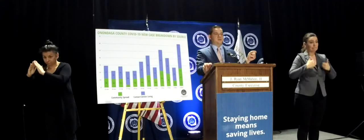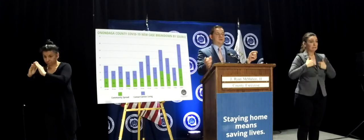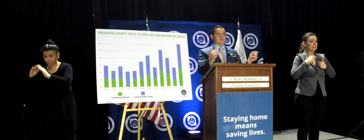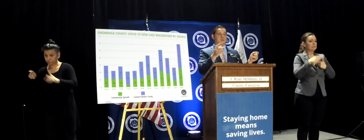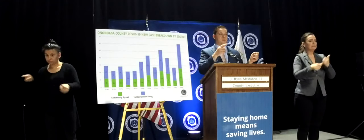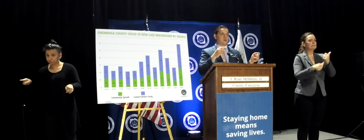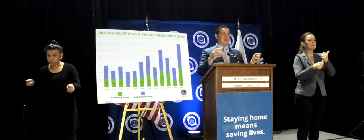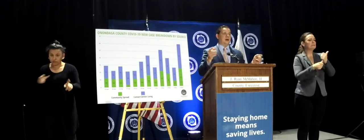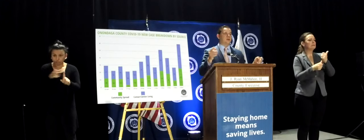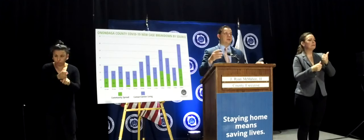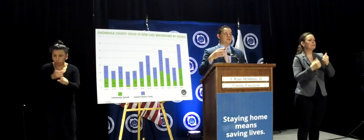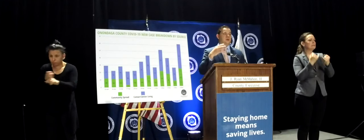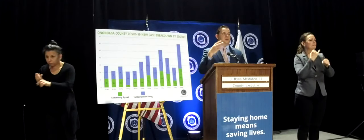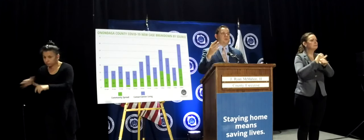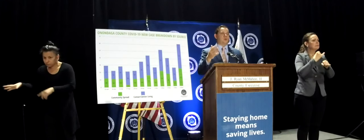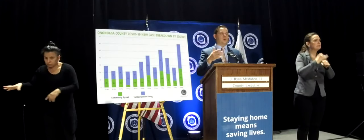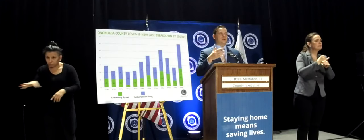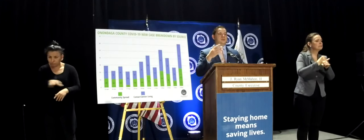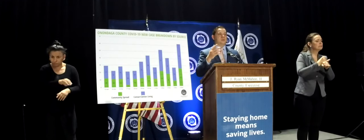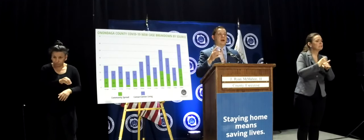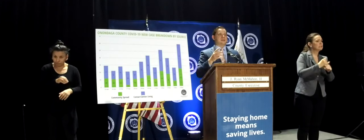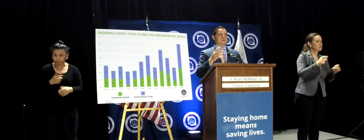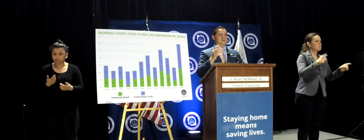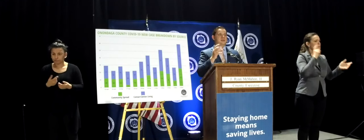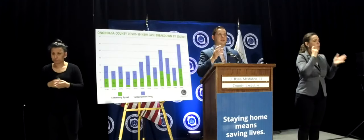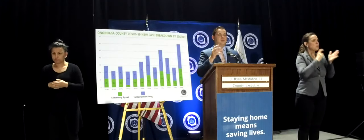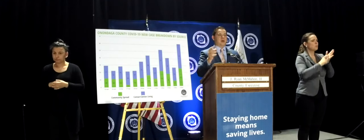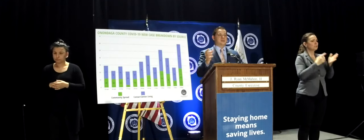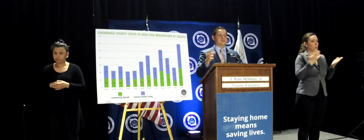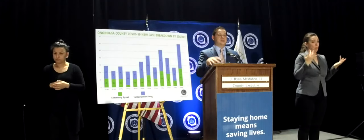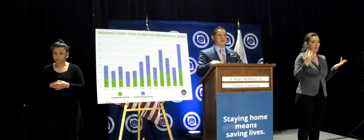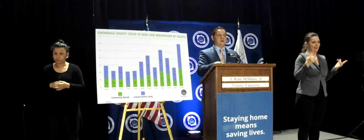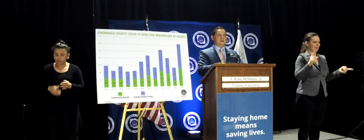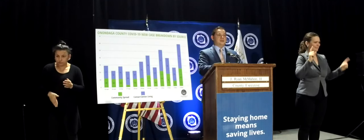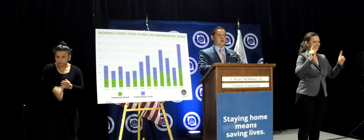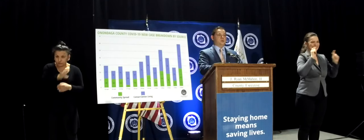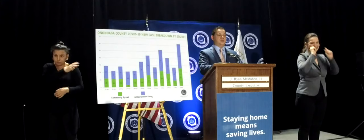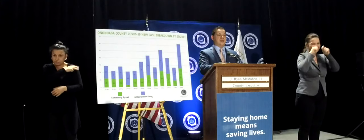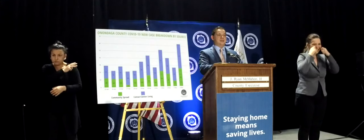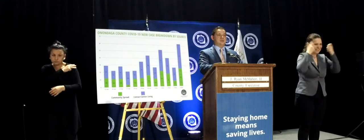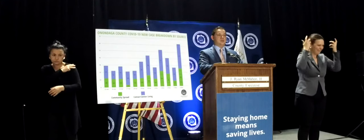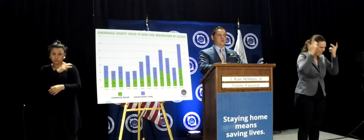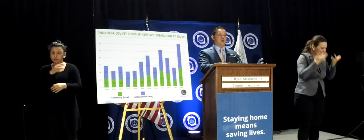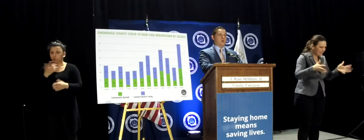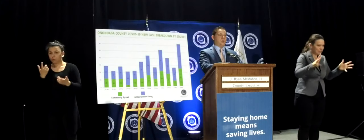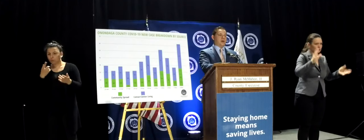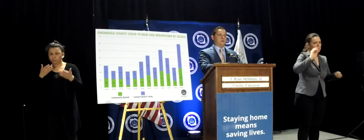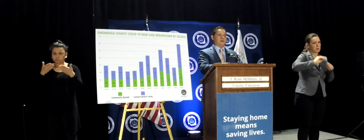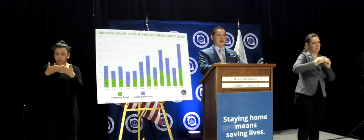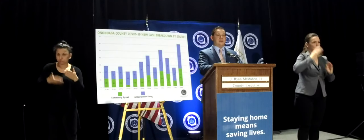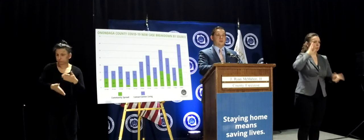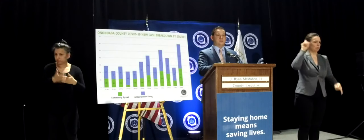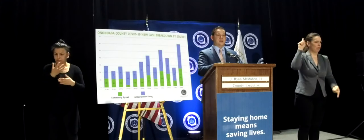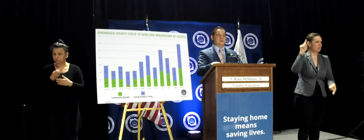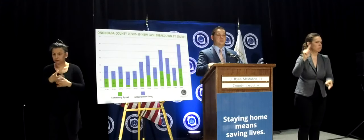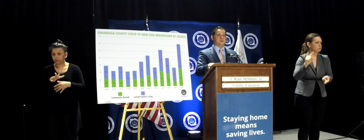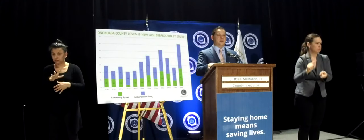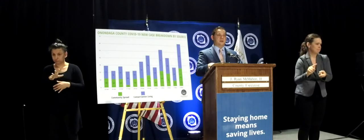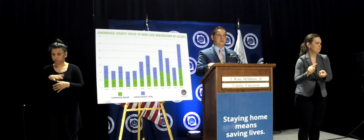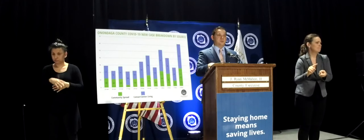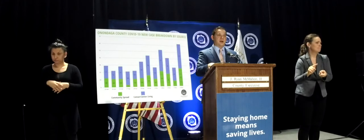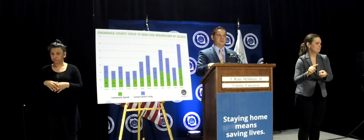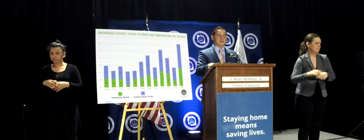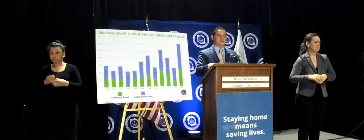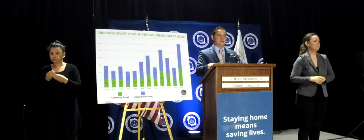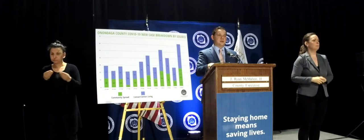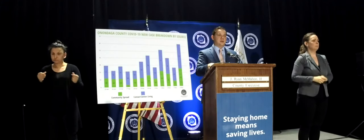their visitors aren't being allowed. So through the quarantine process and the healing process, those cases should go away. We didn't have those cases in the beginning